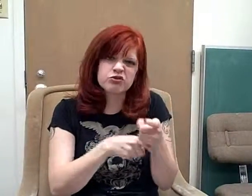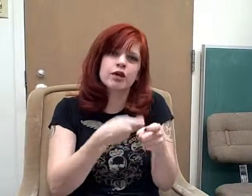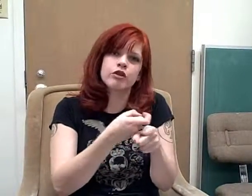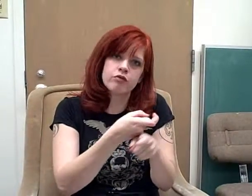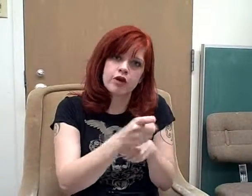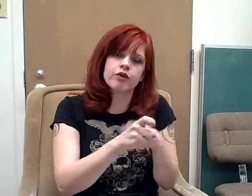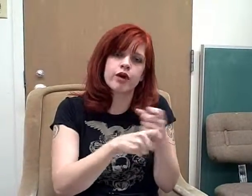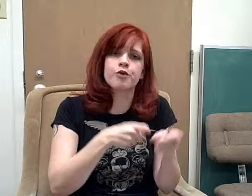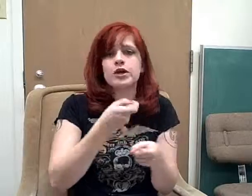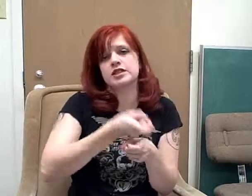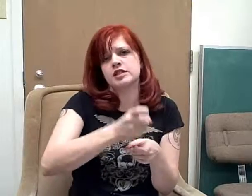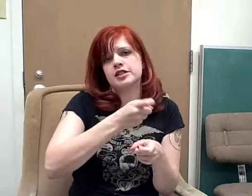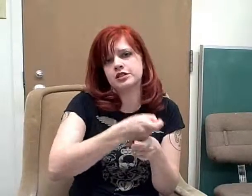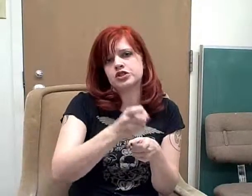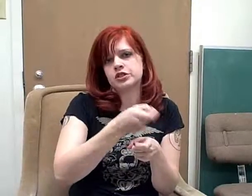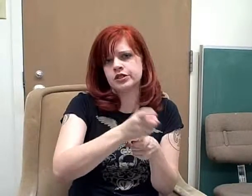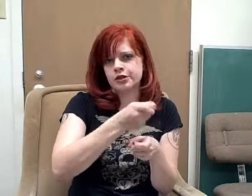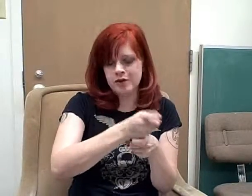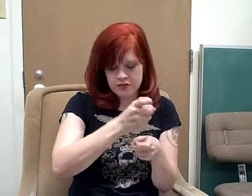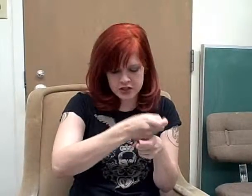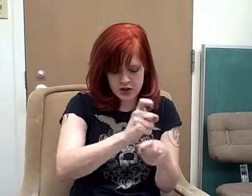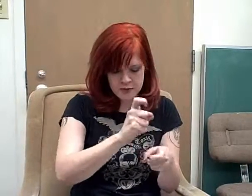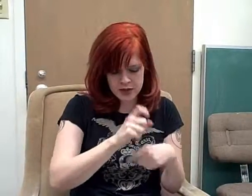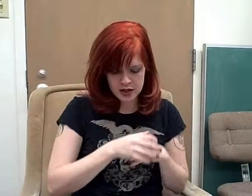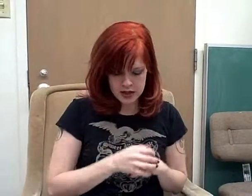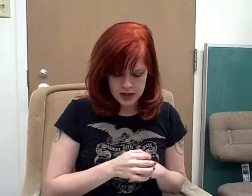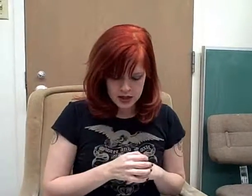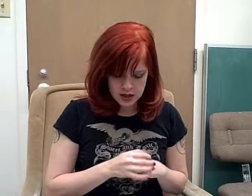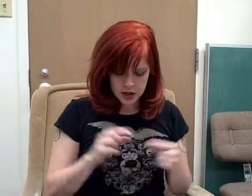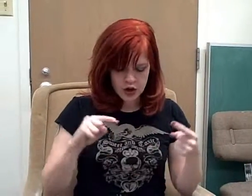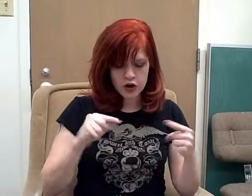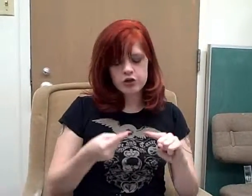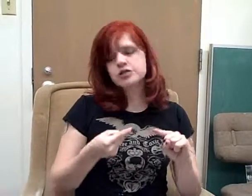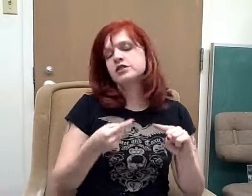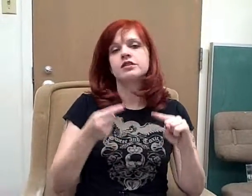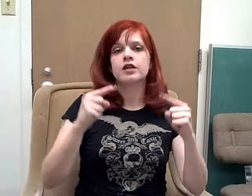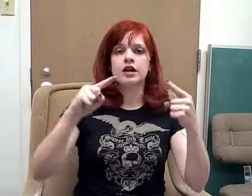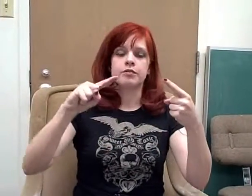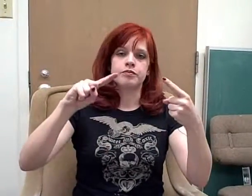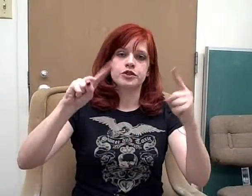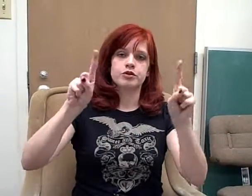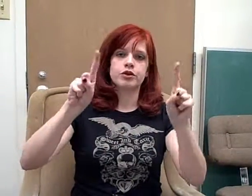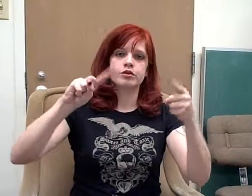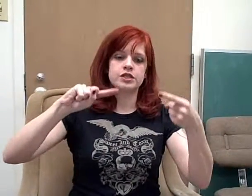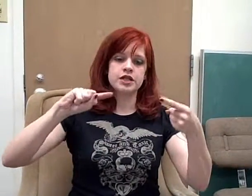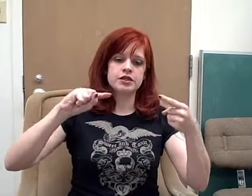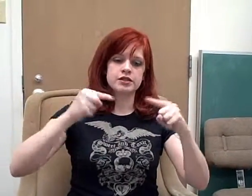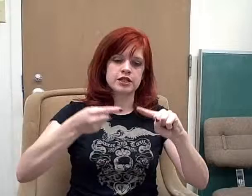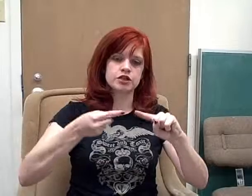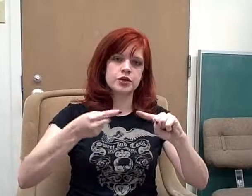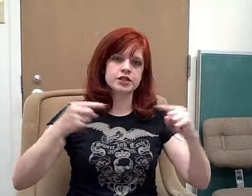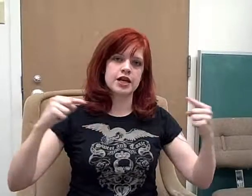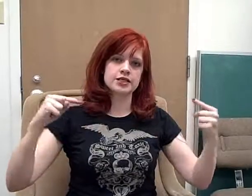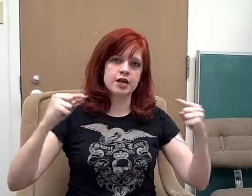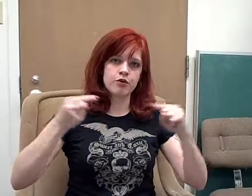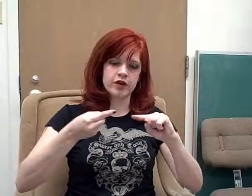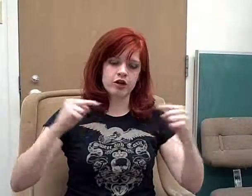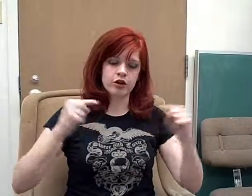round and round and round, while teasing is just a little bit off the top. Hurt, 2 closed D's, they twist as they move in.